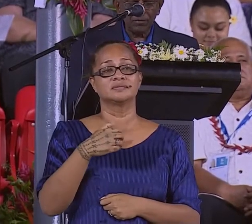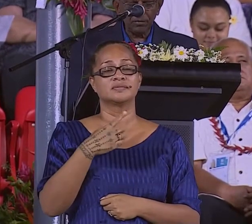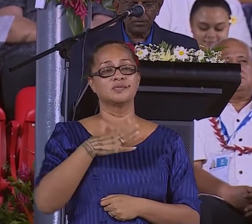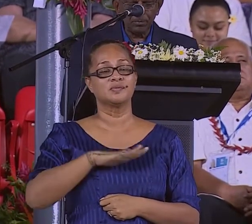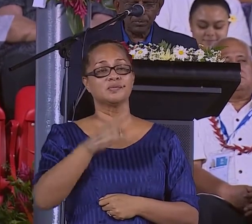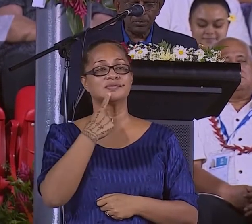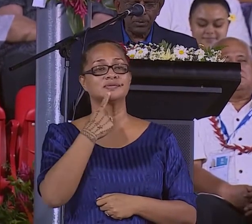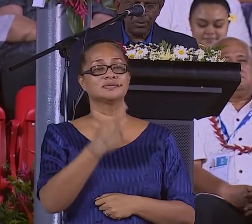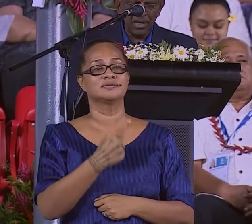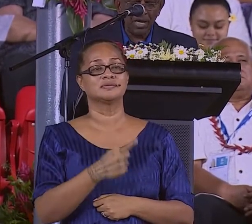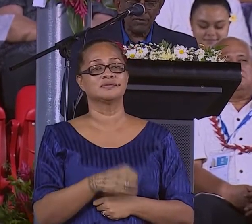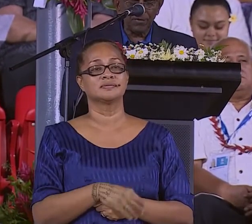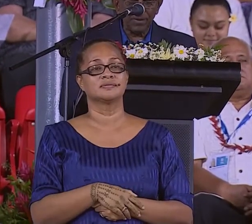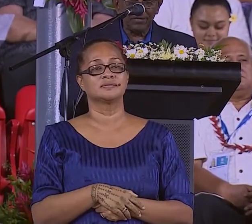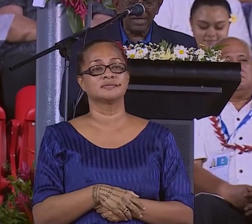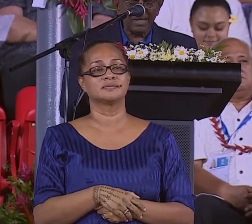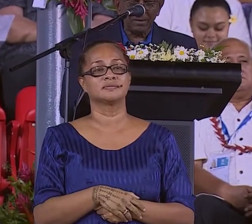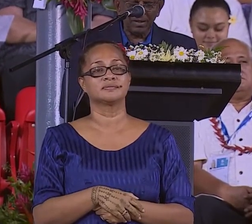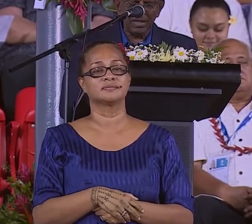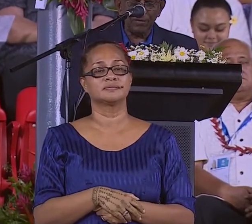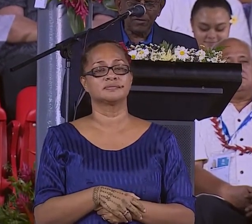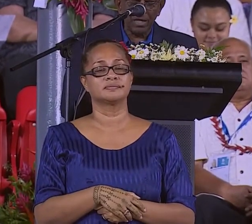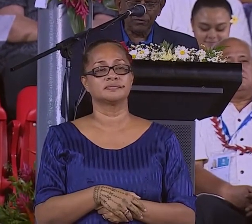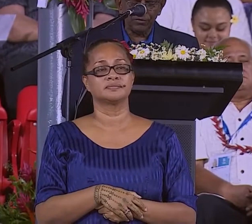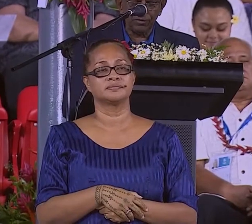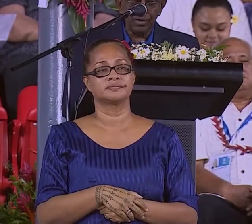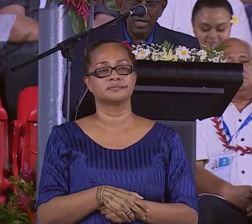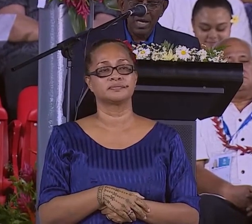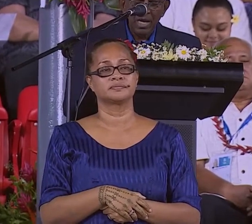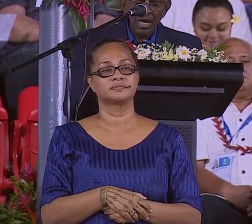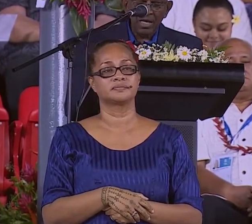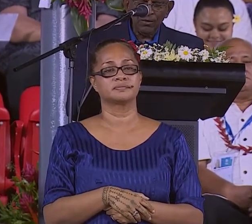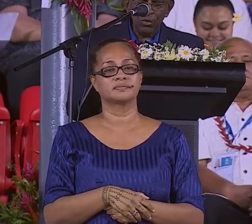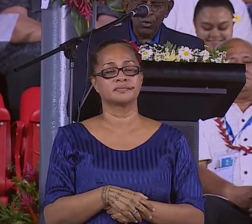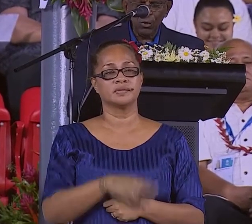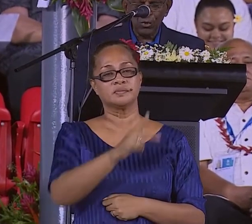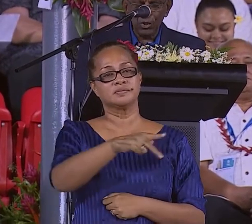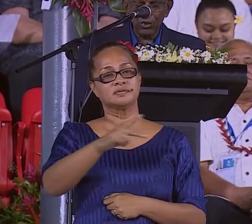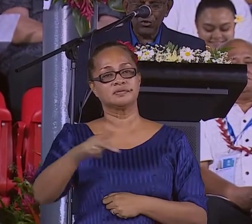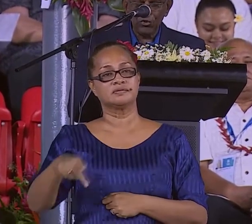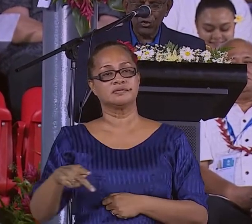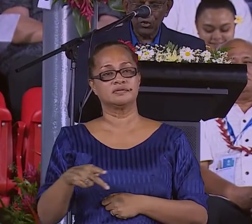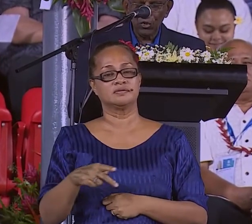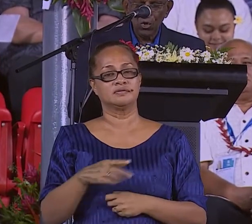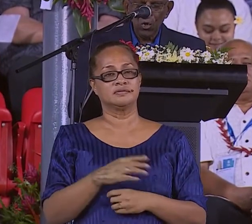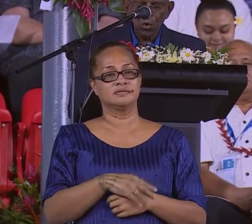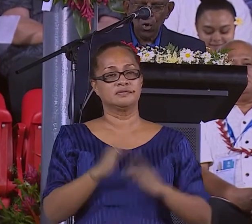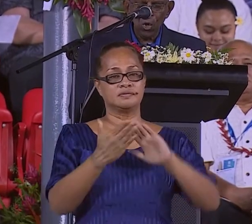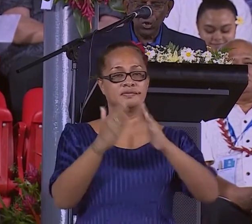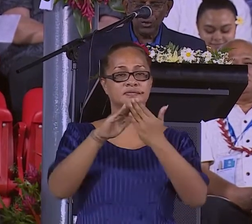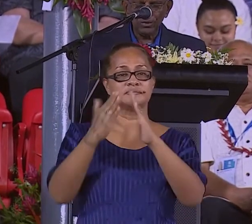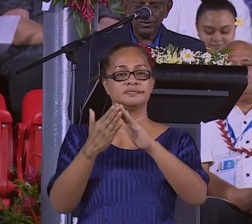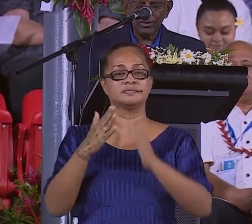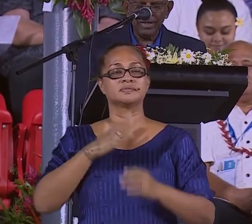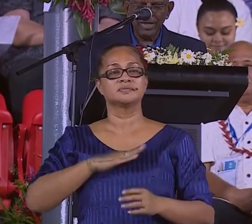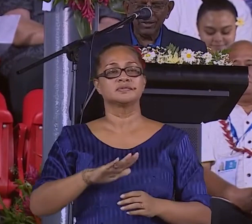PANS, on behalf of the Pacific Games Council, I urge